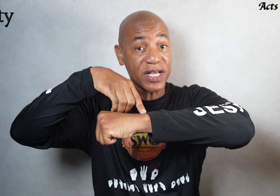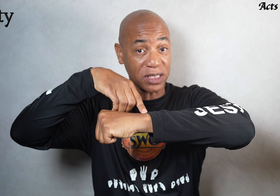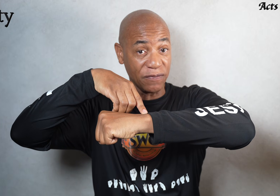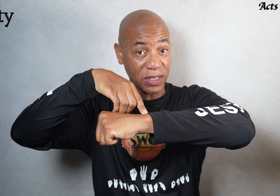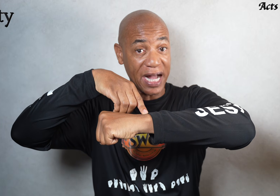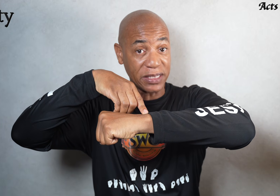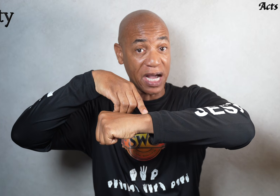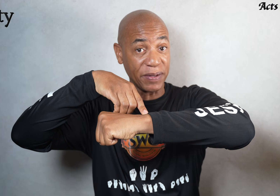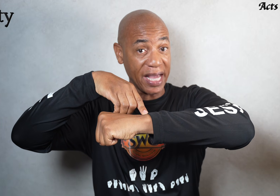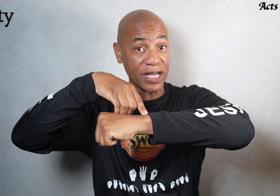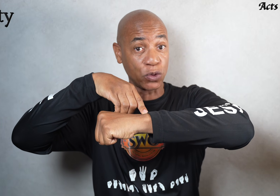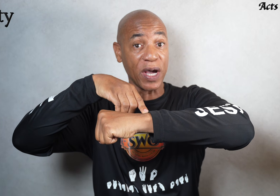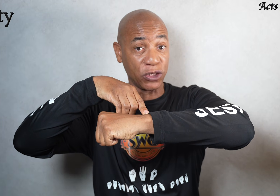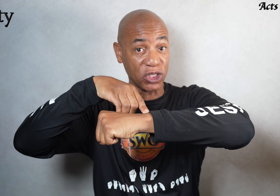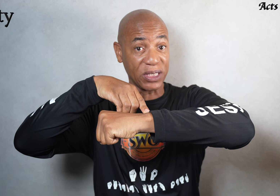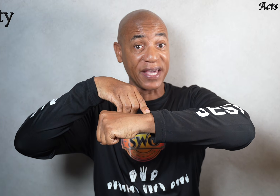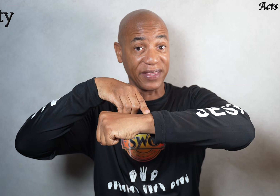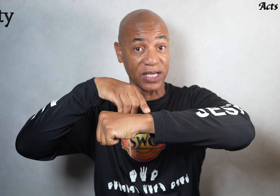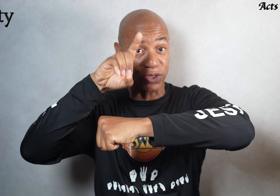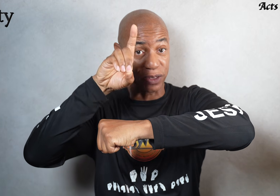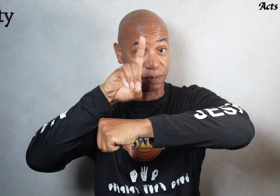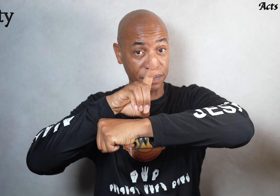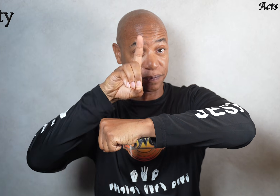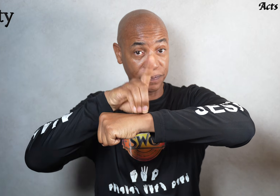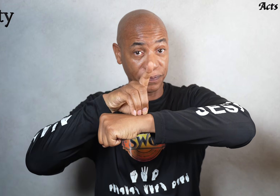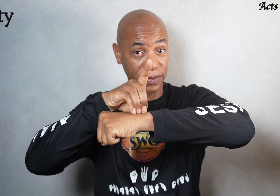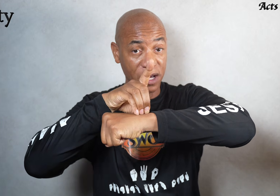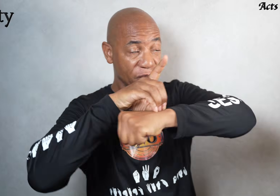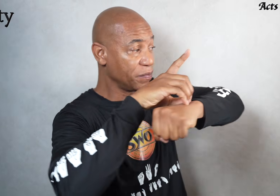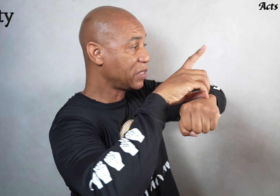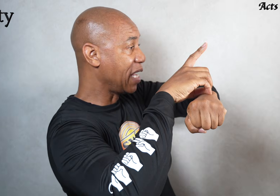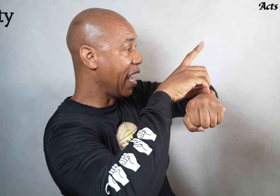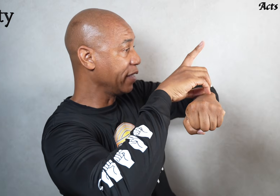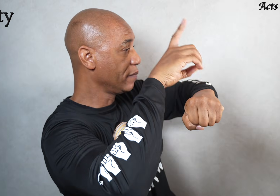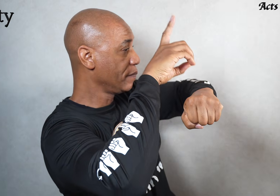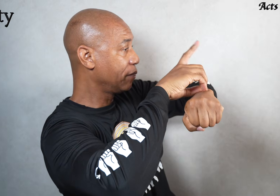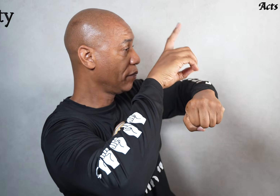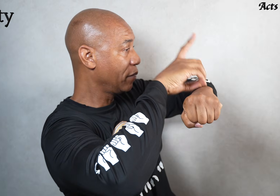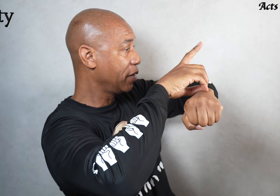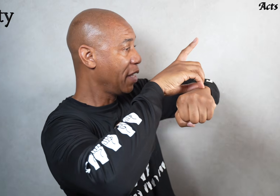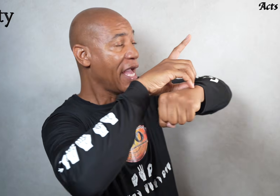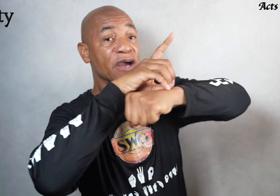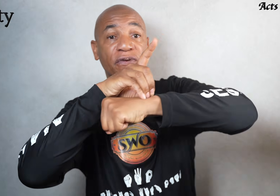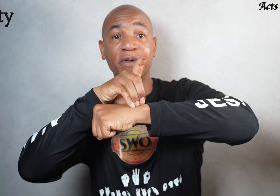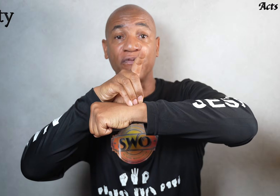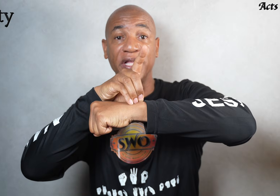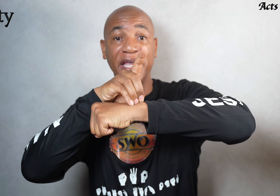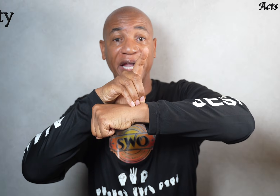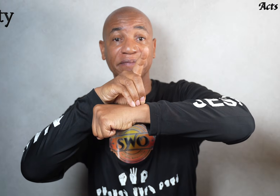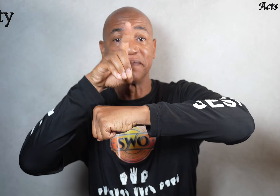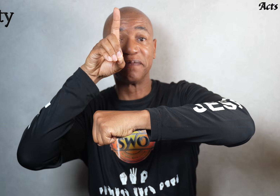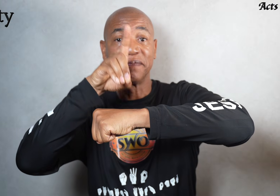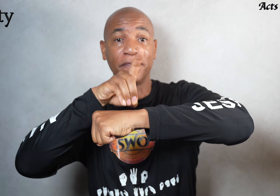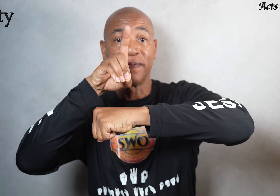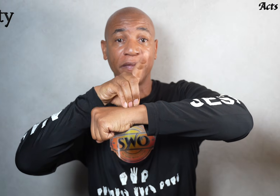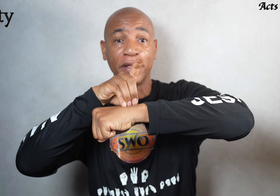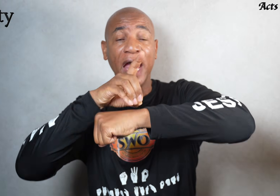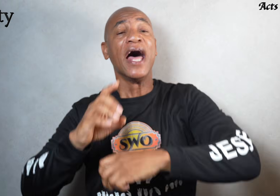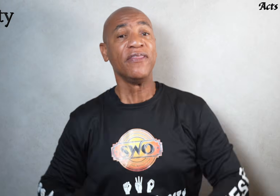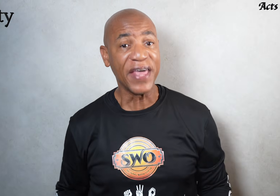of the non-dominant hand twice, just like this. From the side and from the front again. That